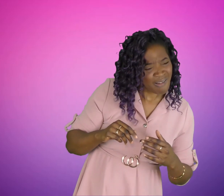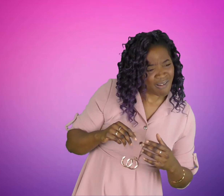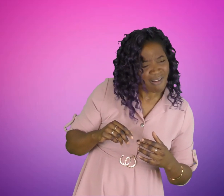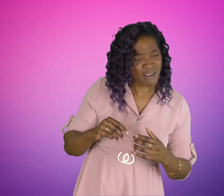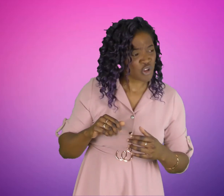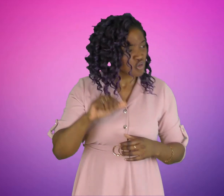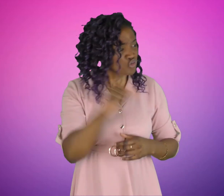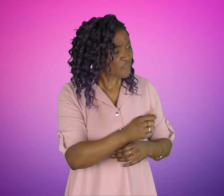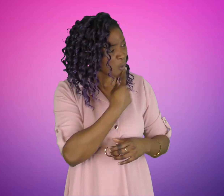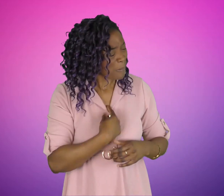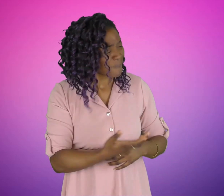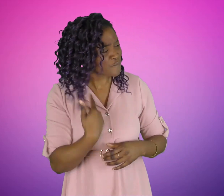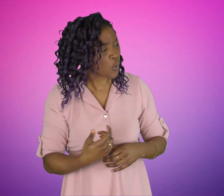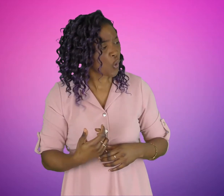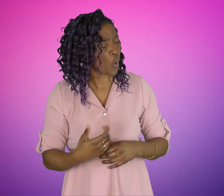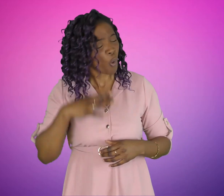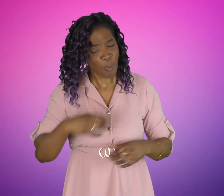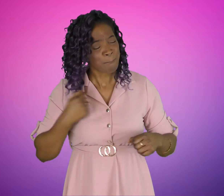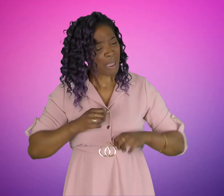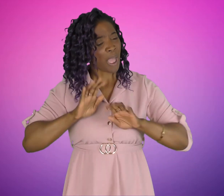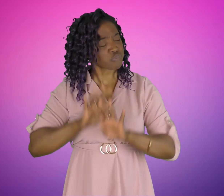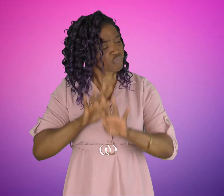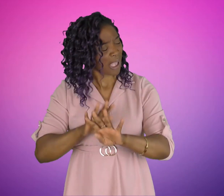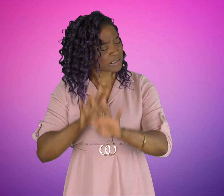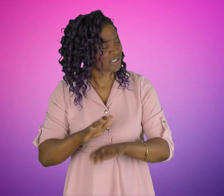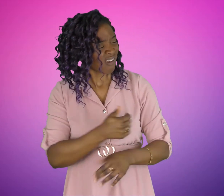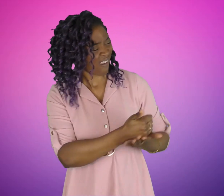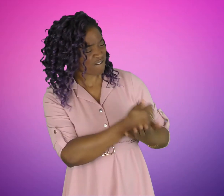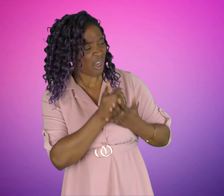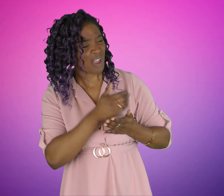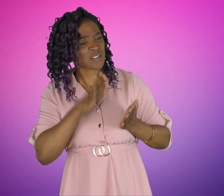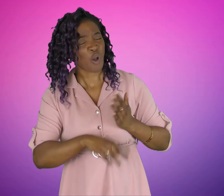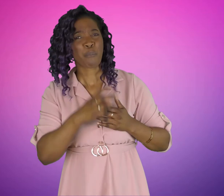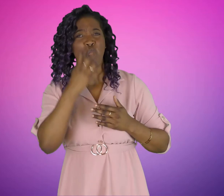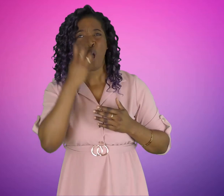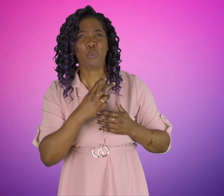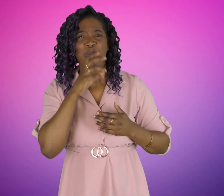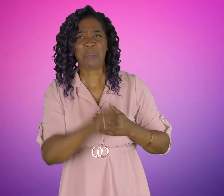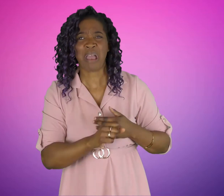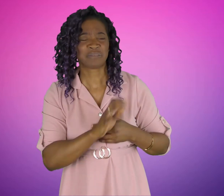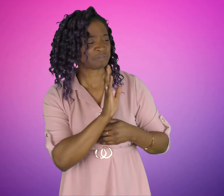coming? I did try, sir. Look, I want my parade. I'm not taking advice from some wise old